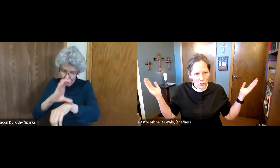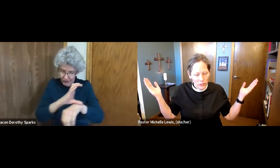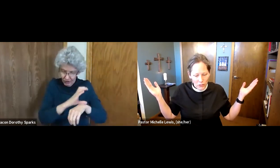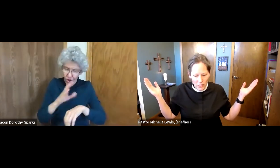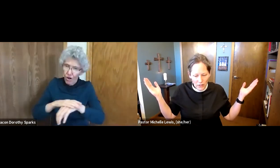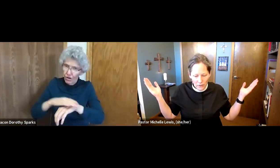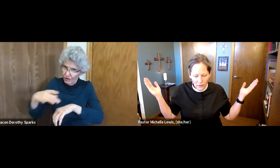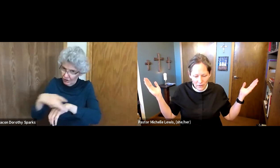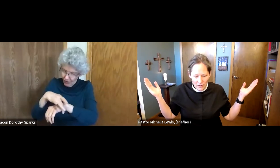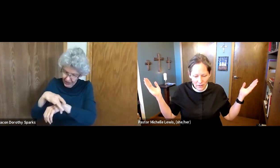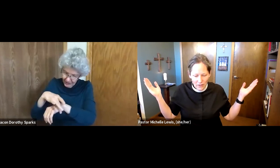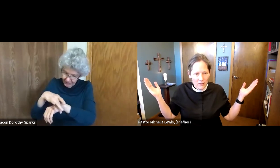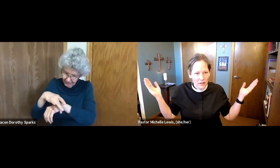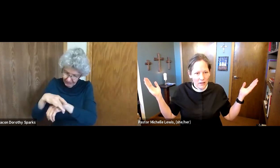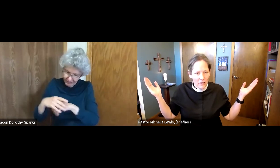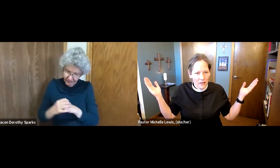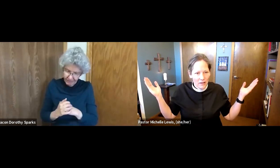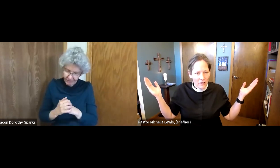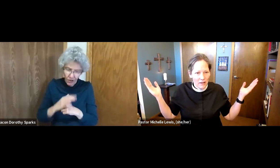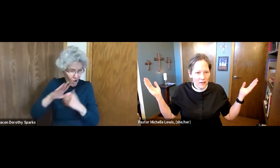with the church on earth,